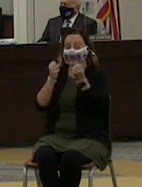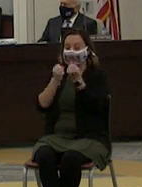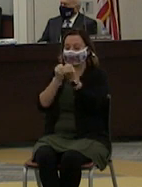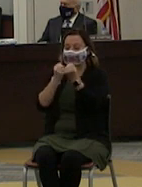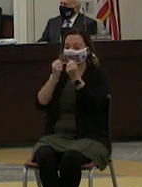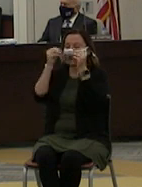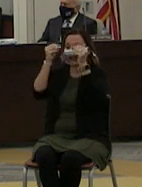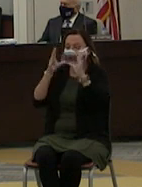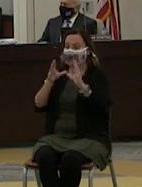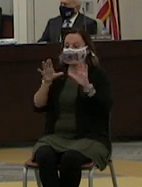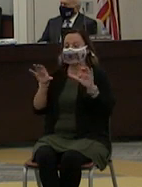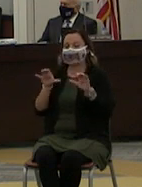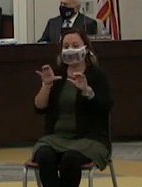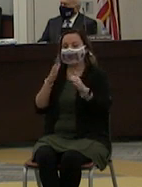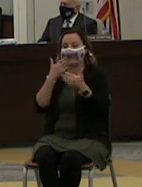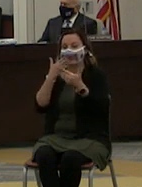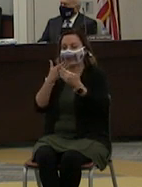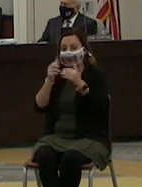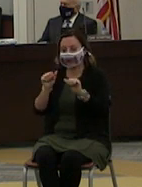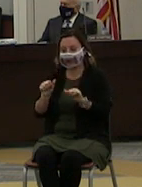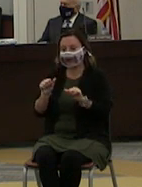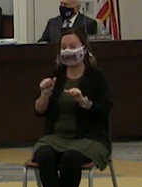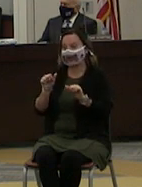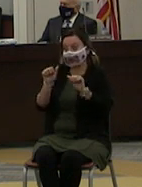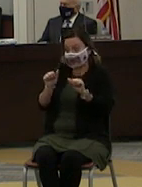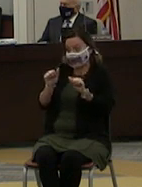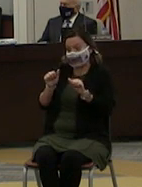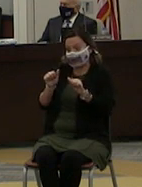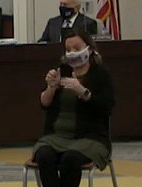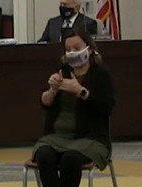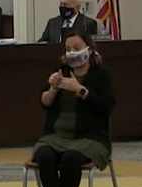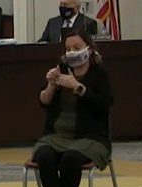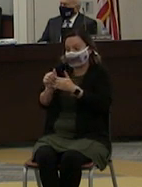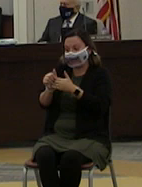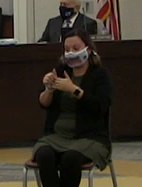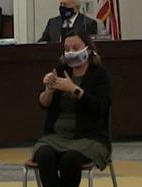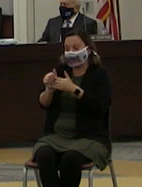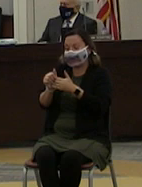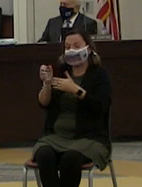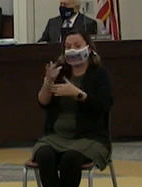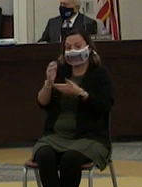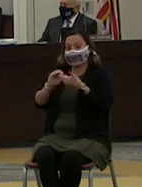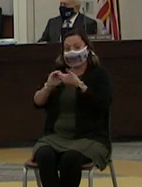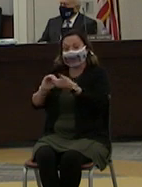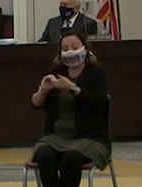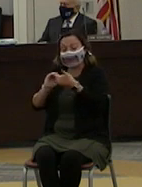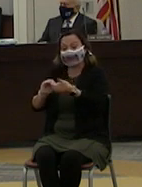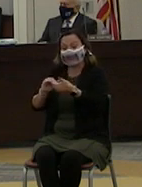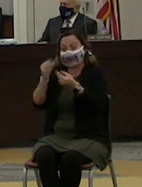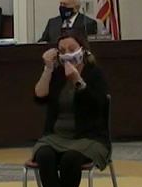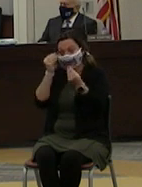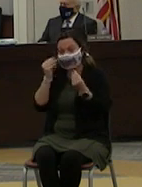can. I was able to lead a few of those sessions with some colleagues, and I will tell you that